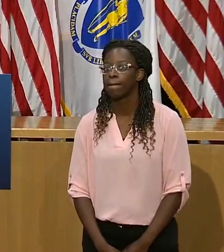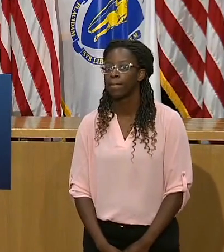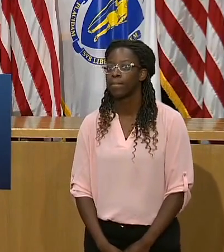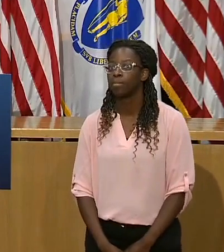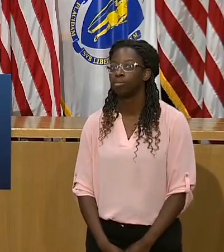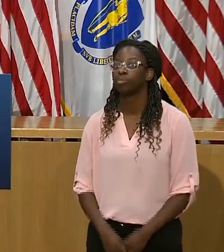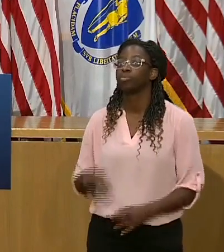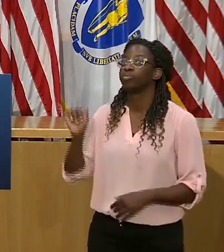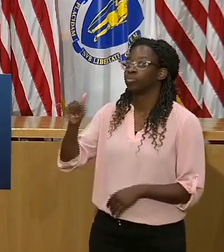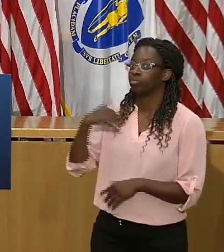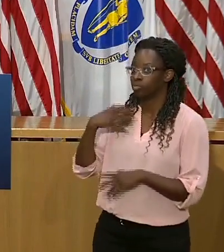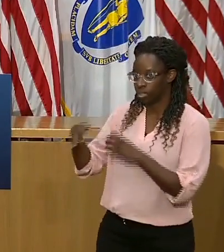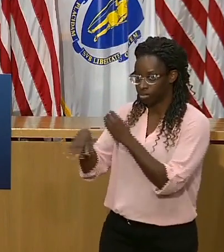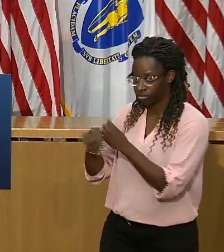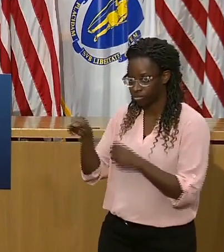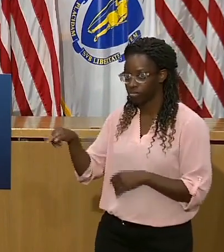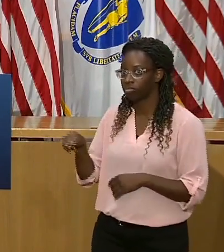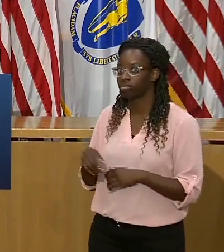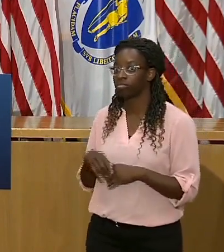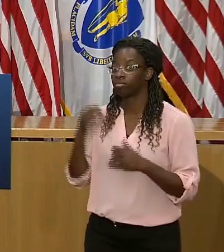So there's a 3-week window there.